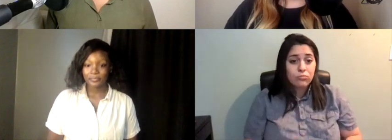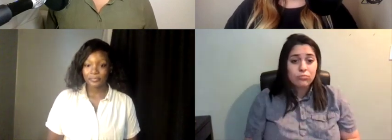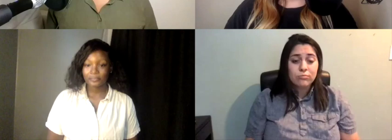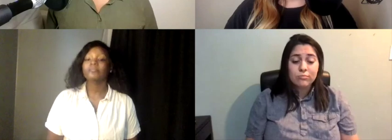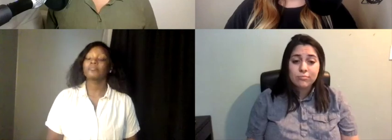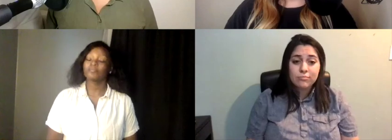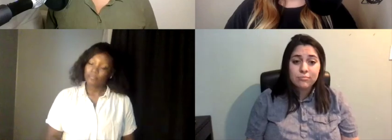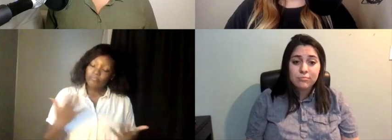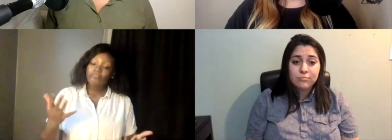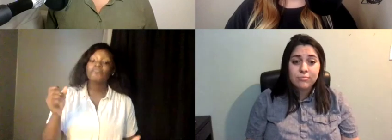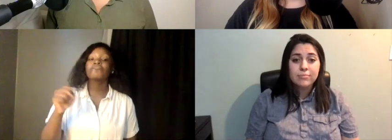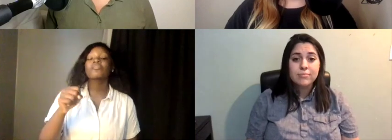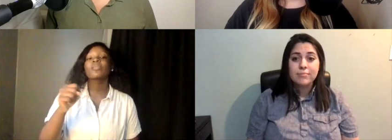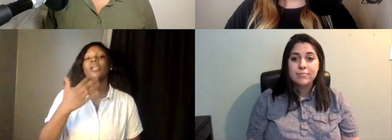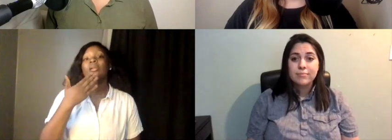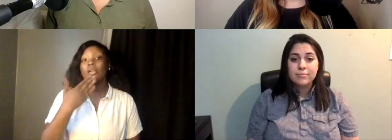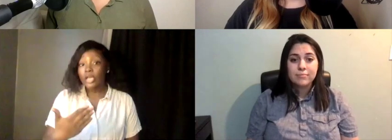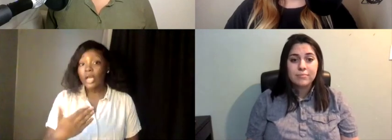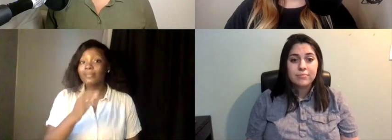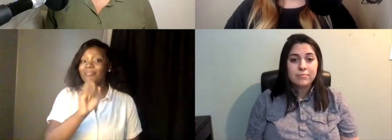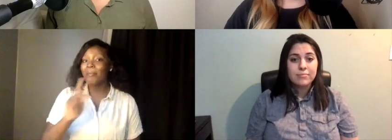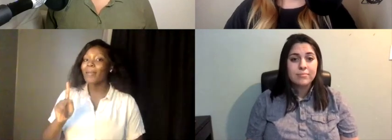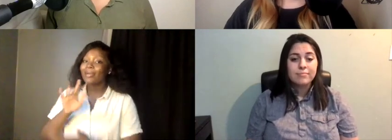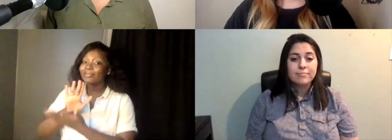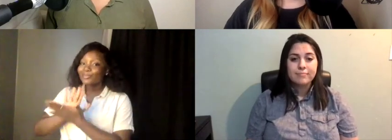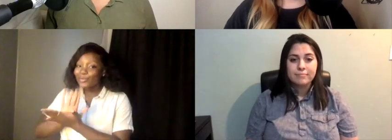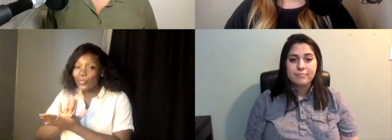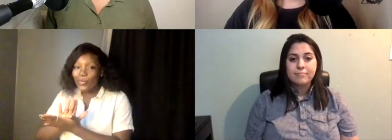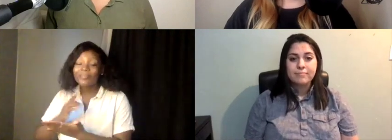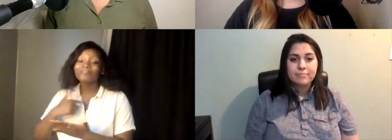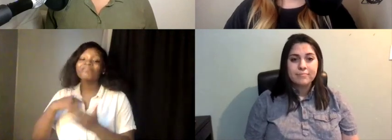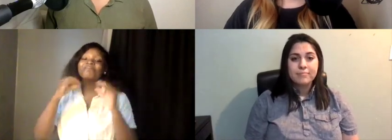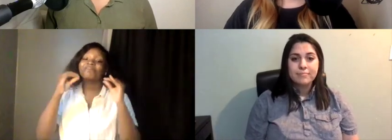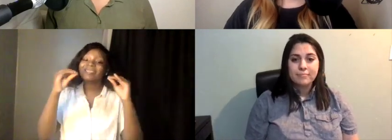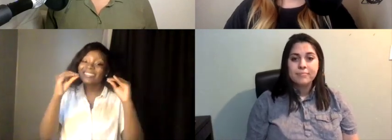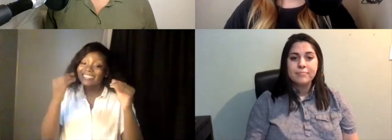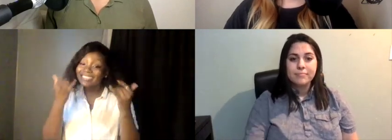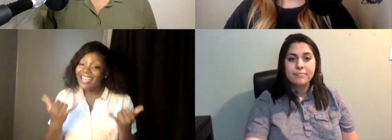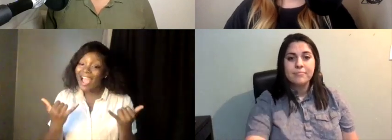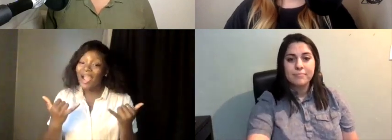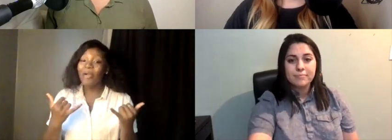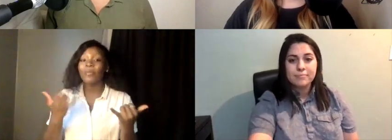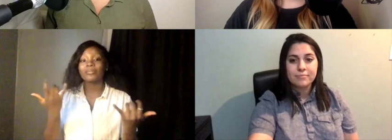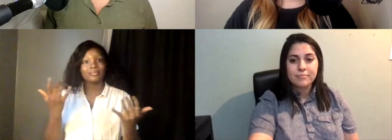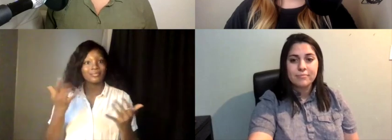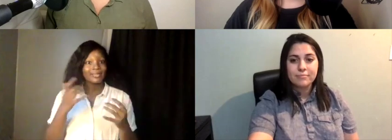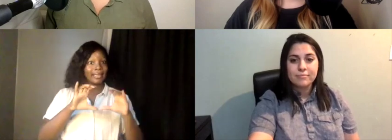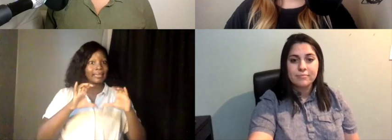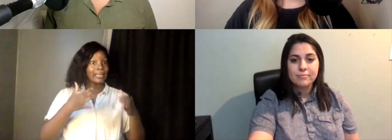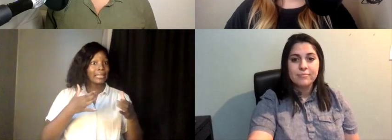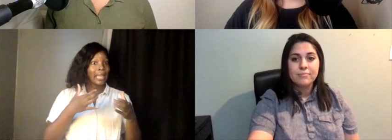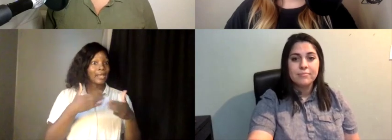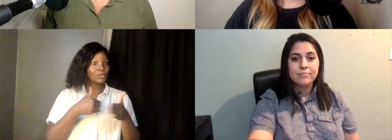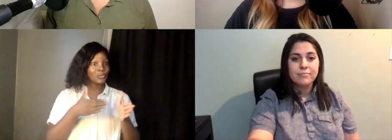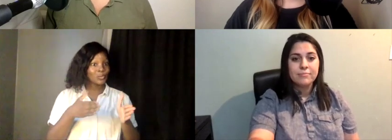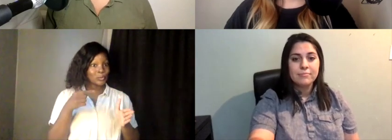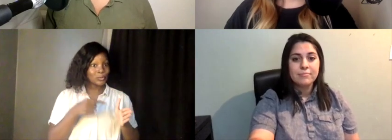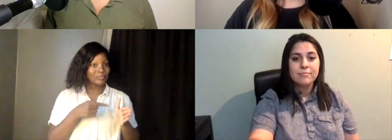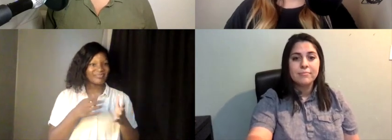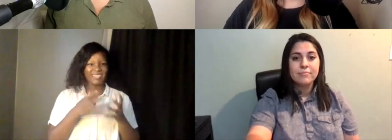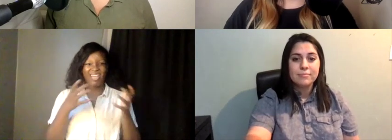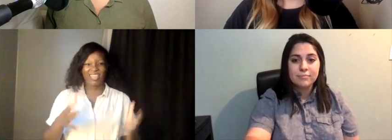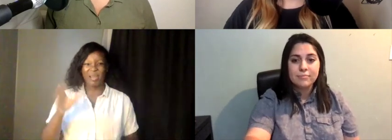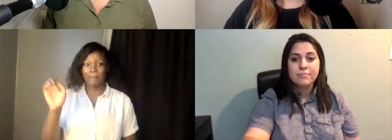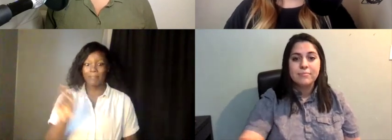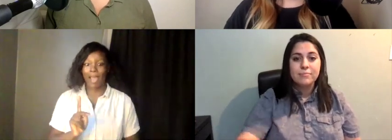it's been good. I'm back to school, back teaching, back in the classroom. Mm. A lot of backs. Mm.